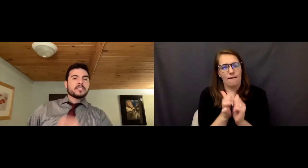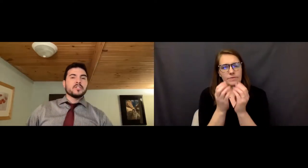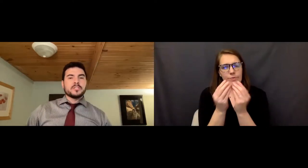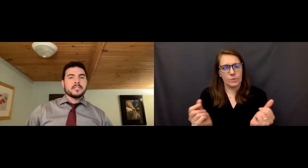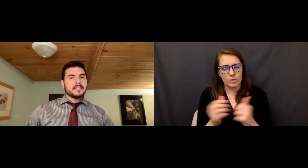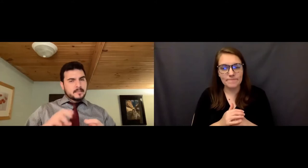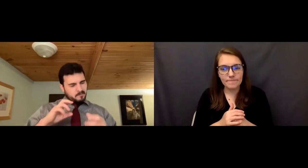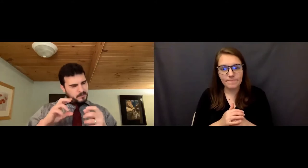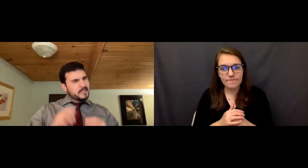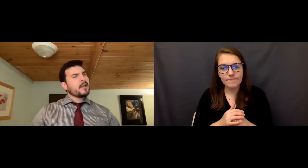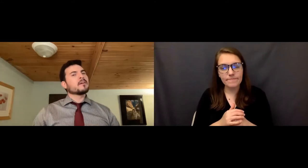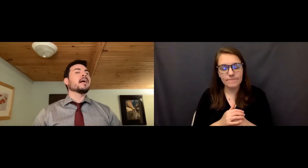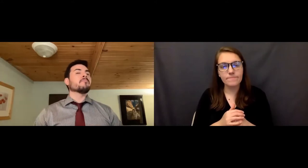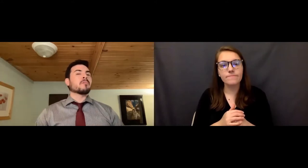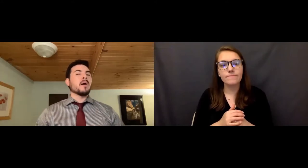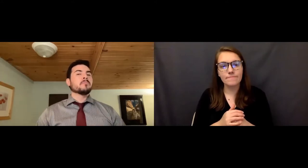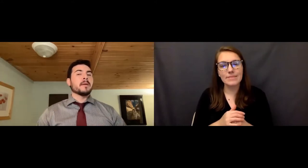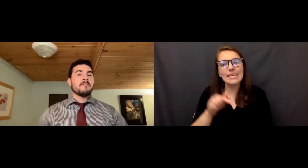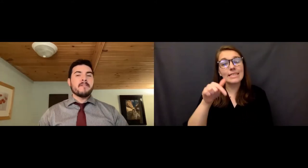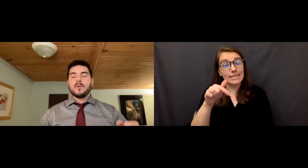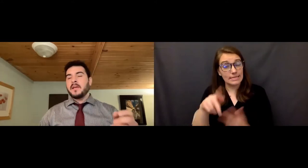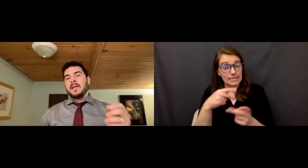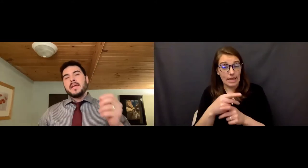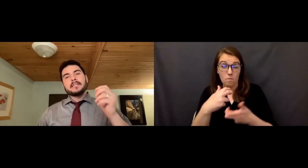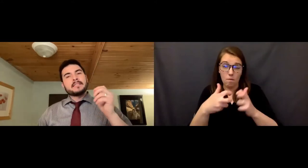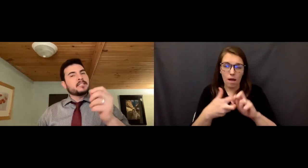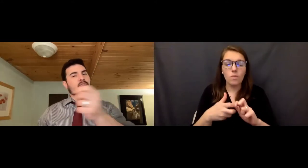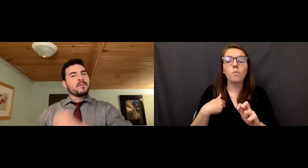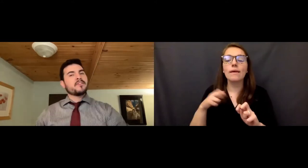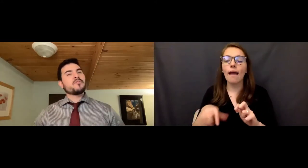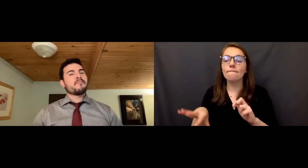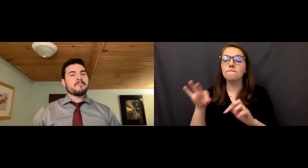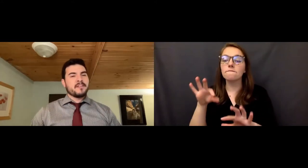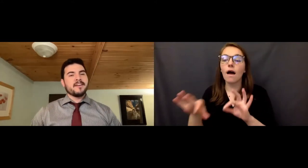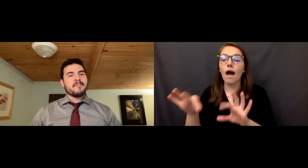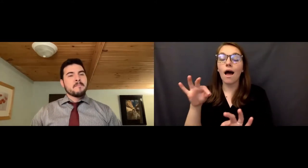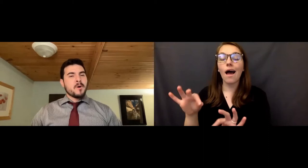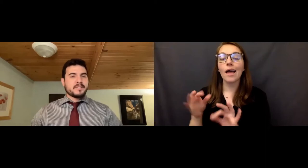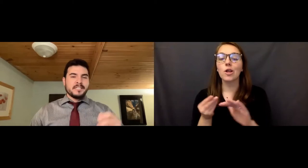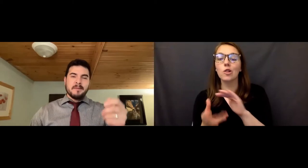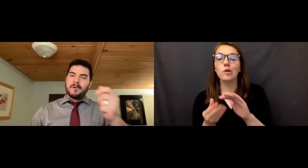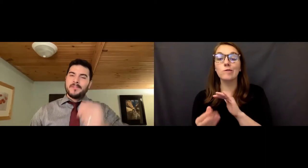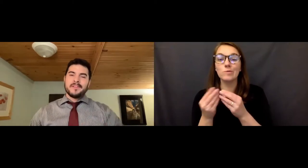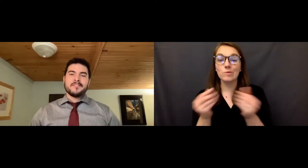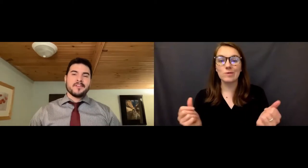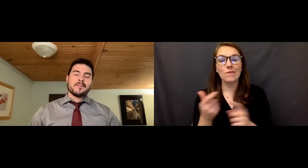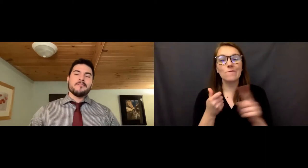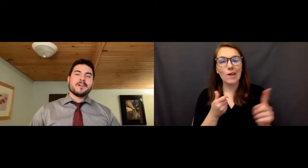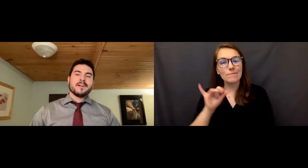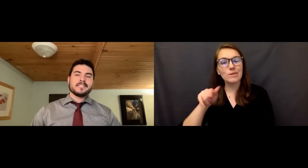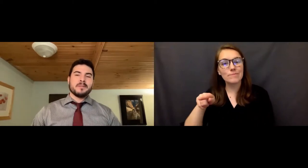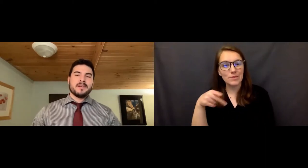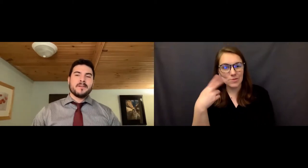toward a solution to this particular kind of problem can be found in sections 46 through 50 of Pope St. John Paul's